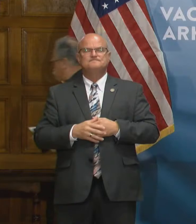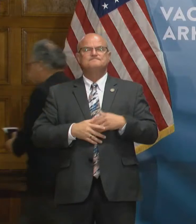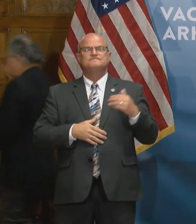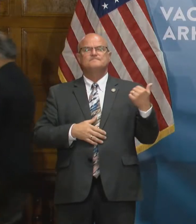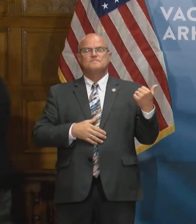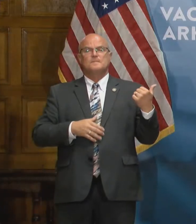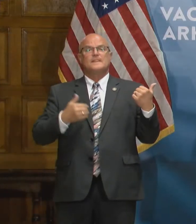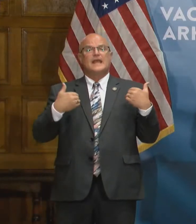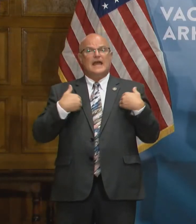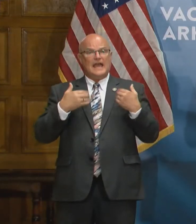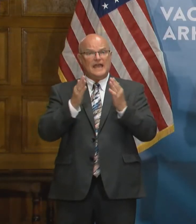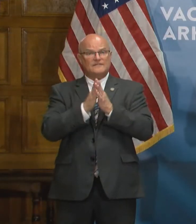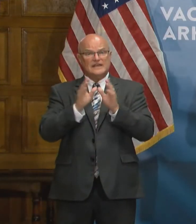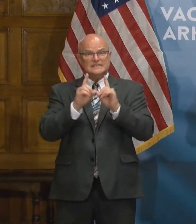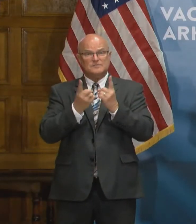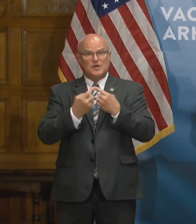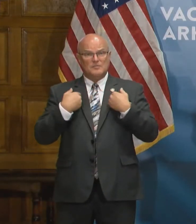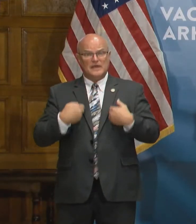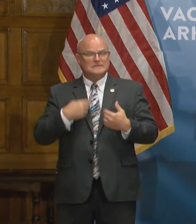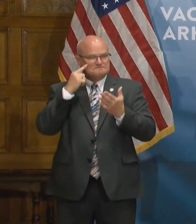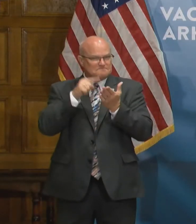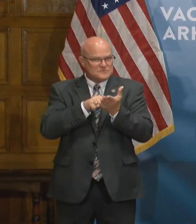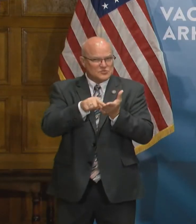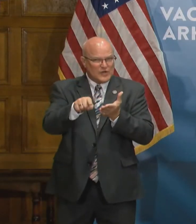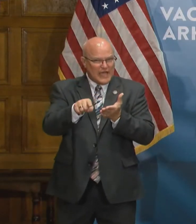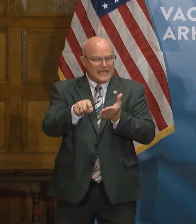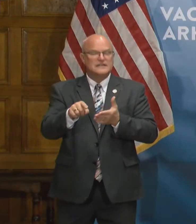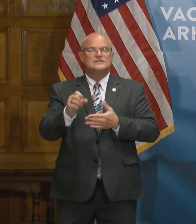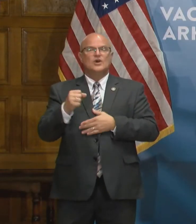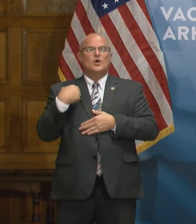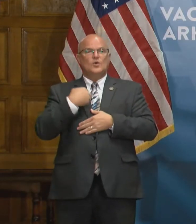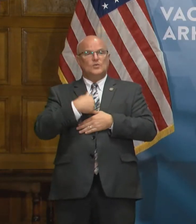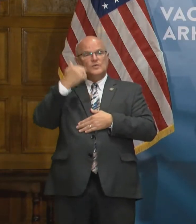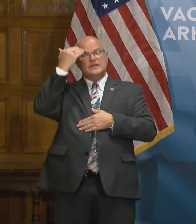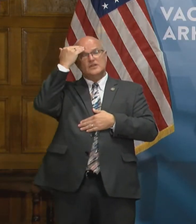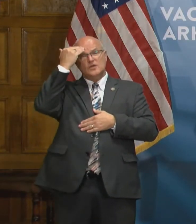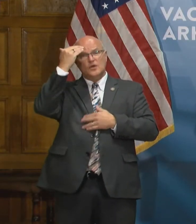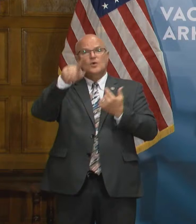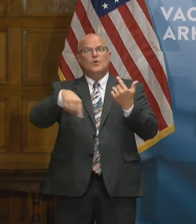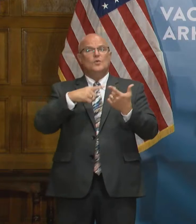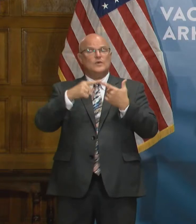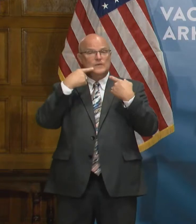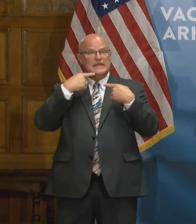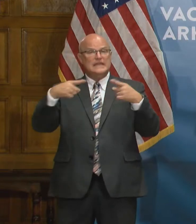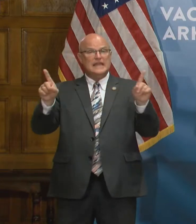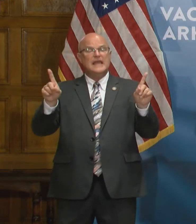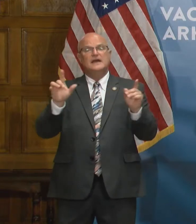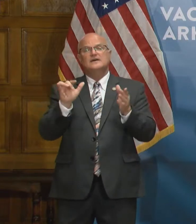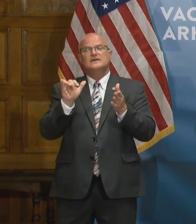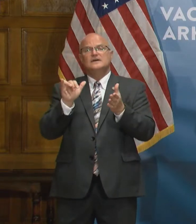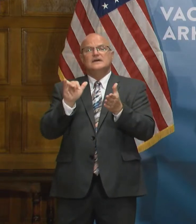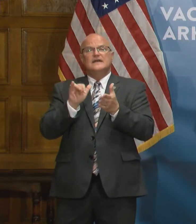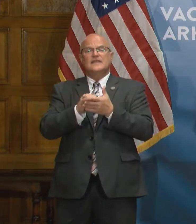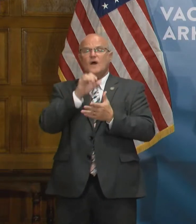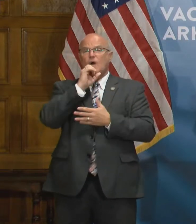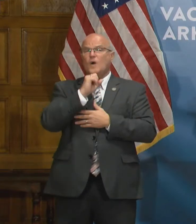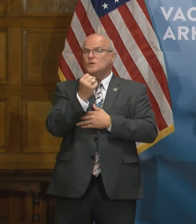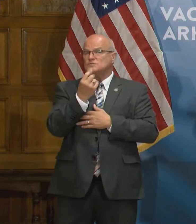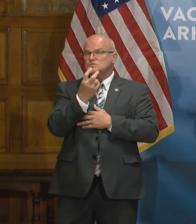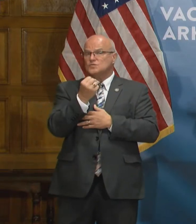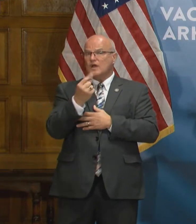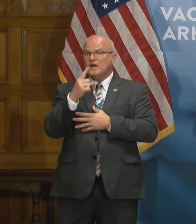And I have asked the Department of Health to track this. And so we know whenever we announce that the 12